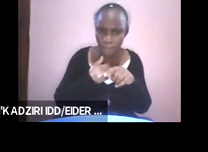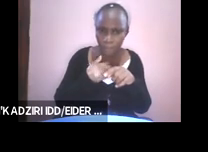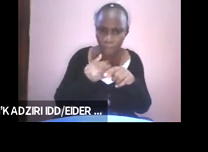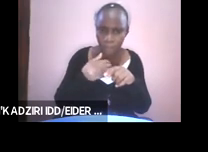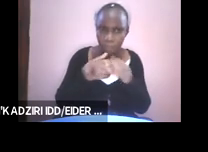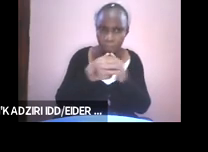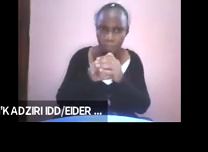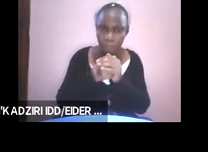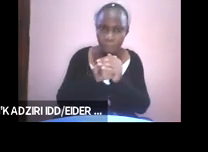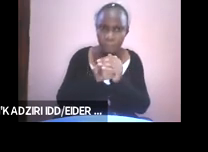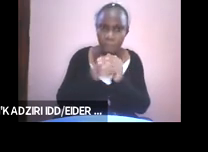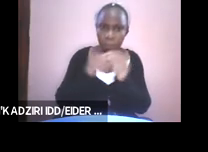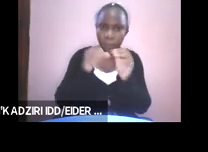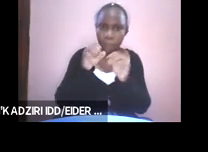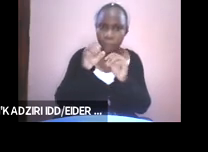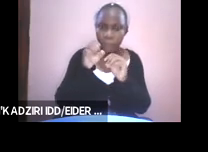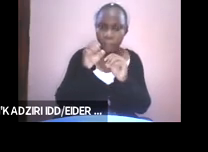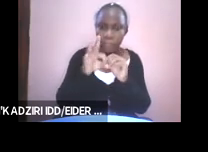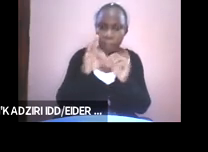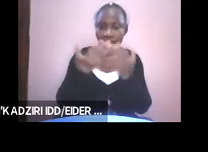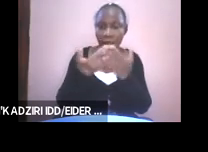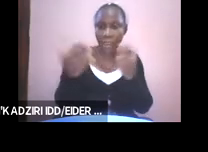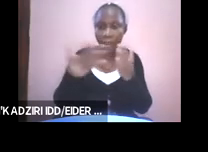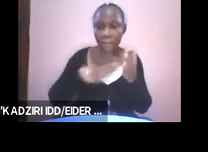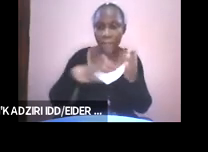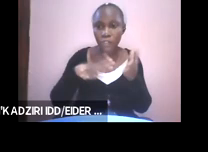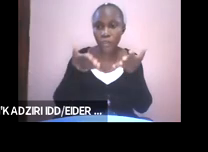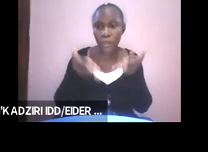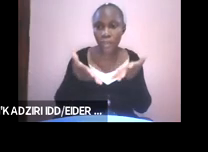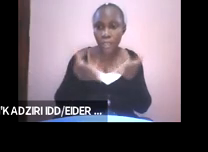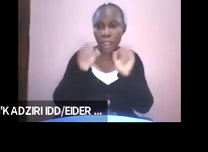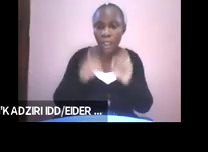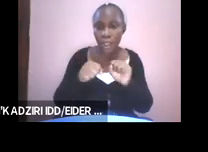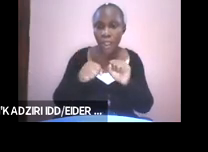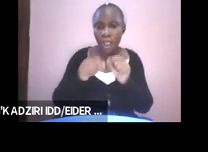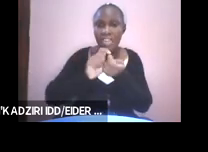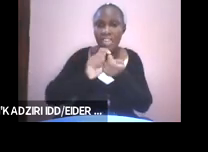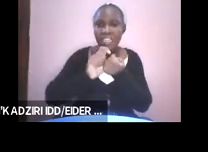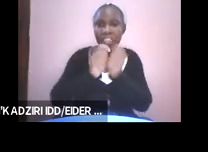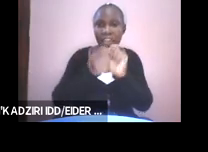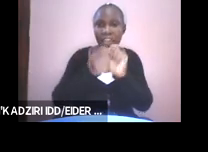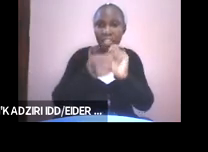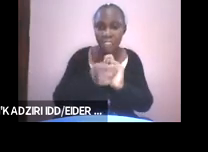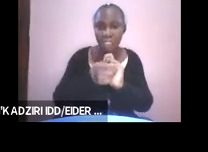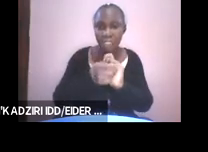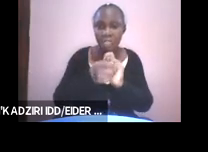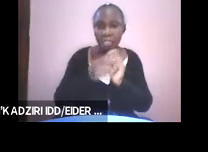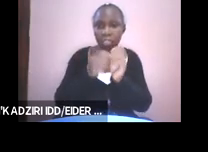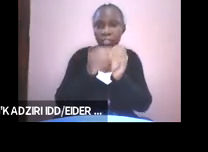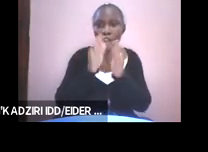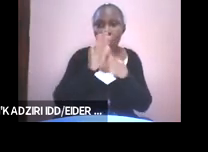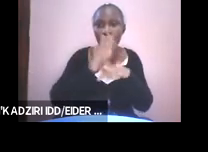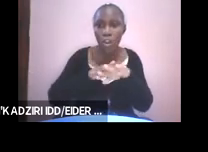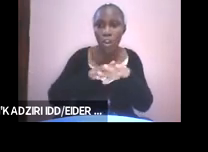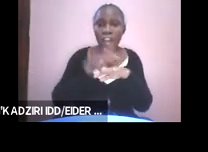So if anybody here, maybe Nabil can translate that to French and Arabic. If anybody here would like to comment on the content of the paper,